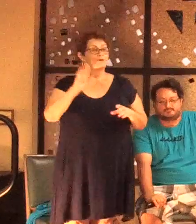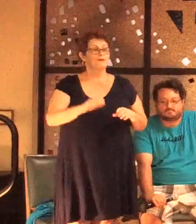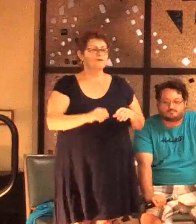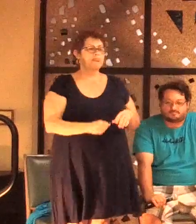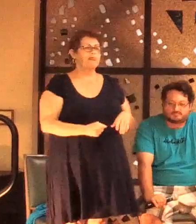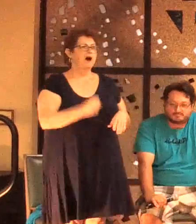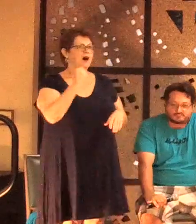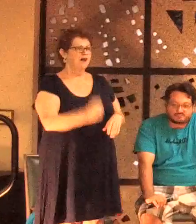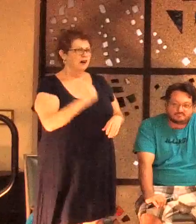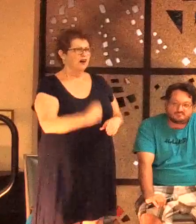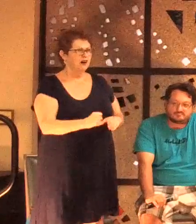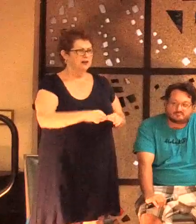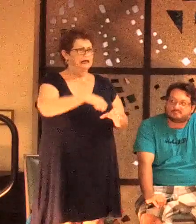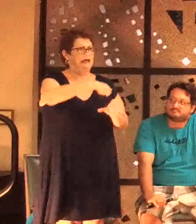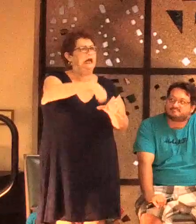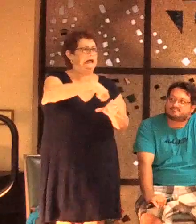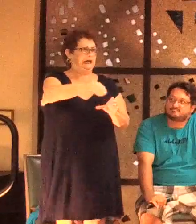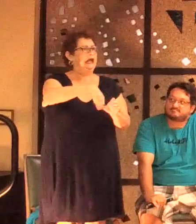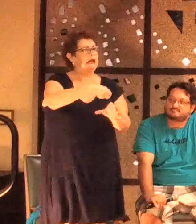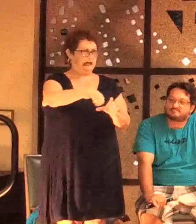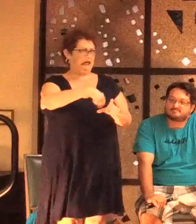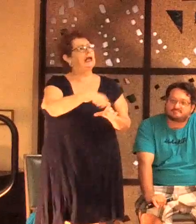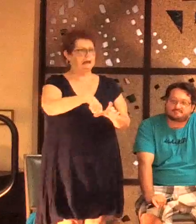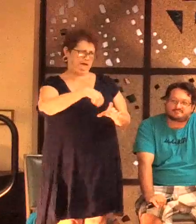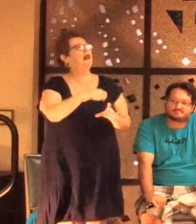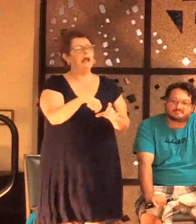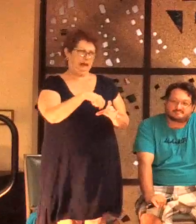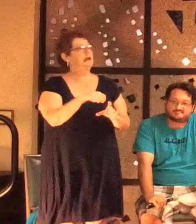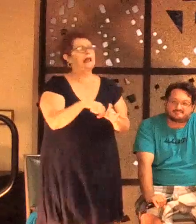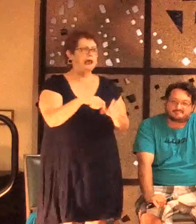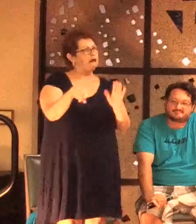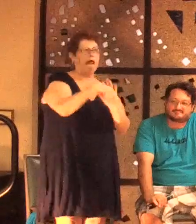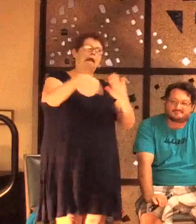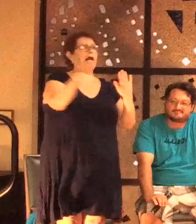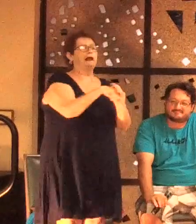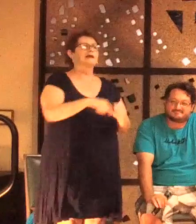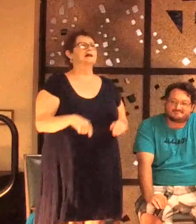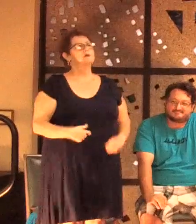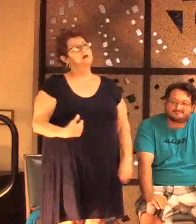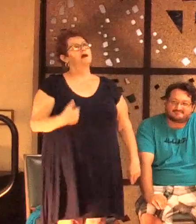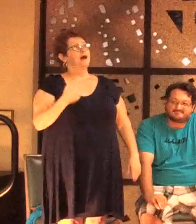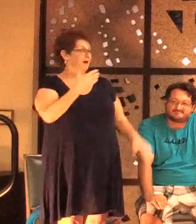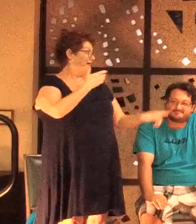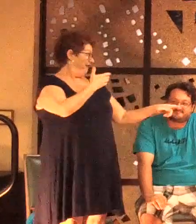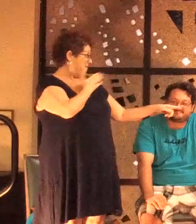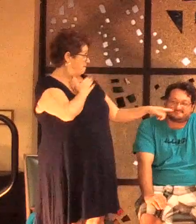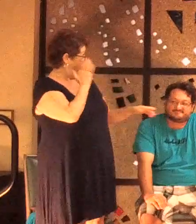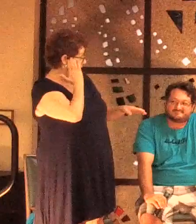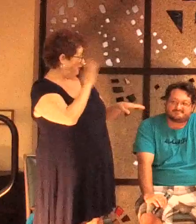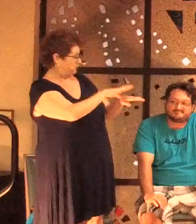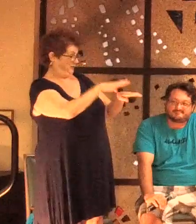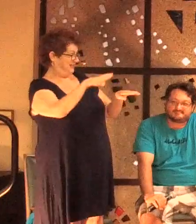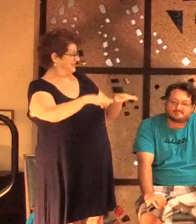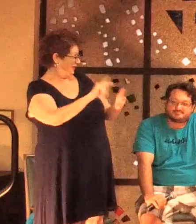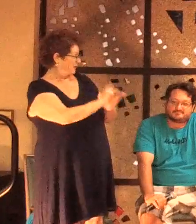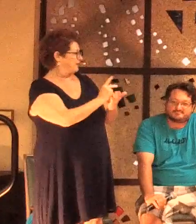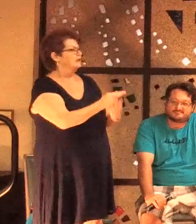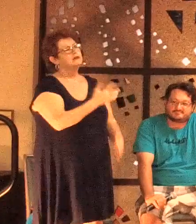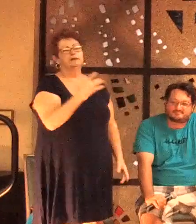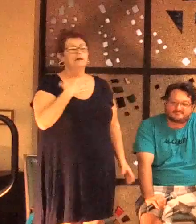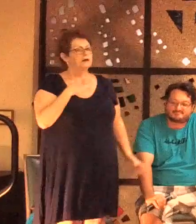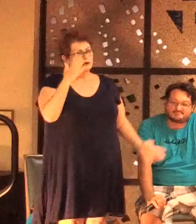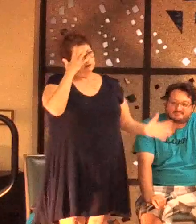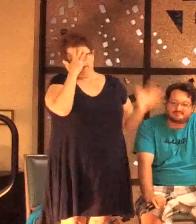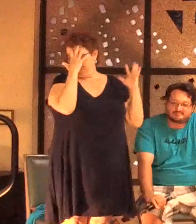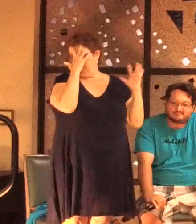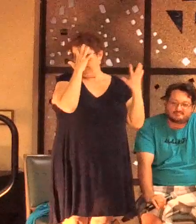night long. She'd pound and stir the coffee cup. And she'd be like, I'd be like my room was right